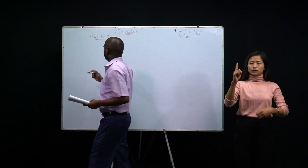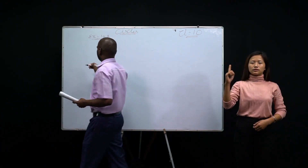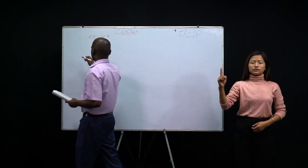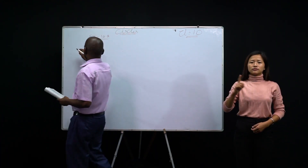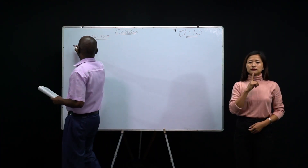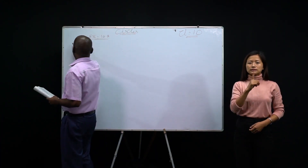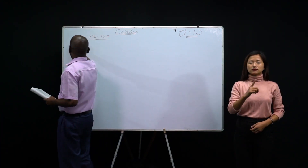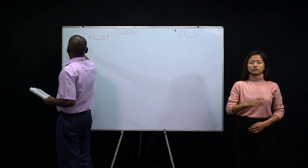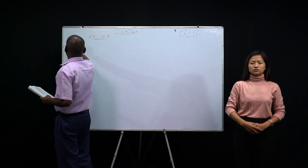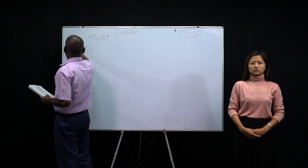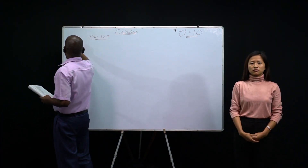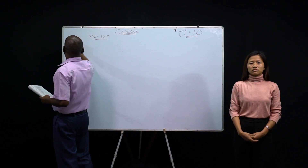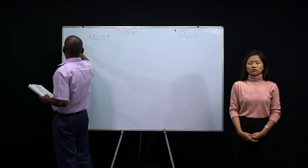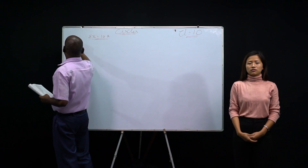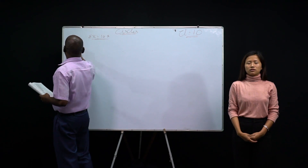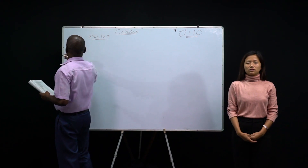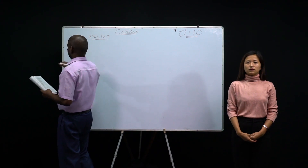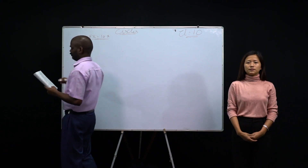tells,